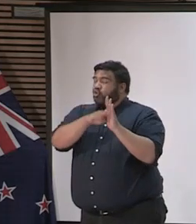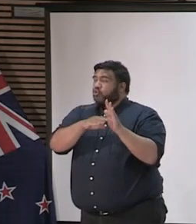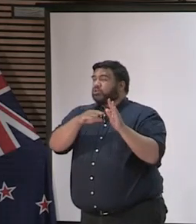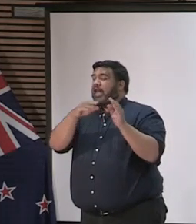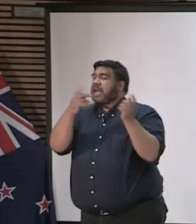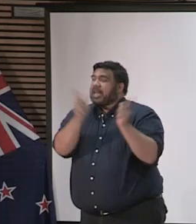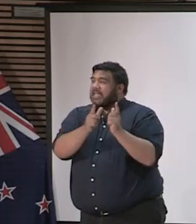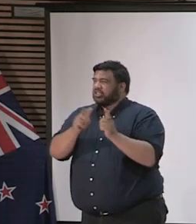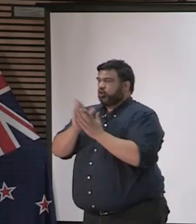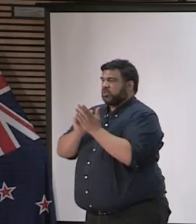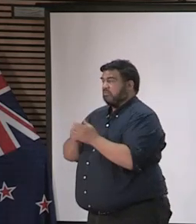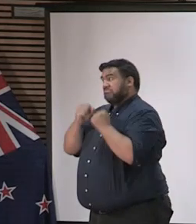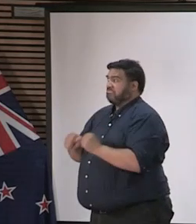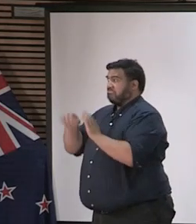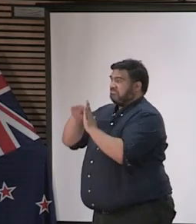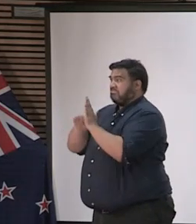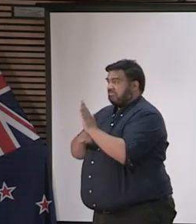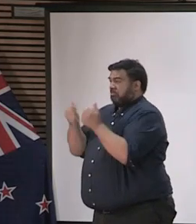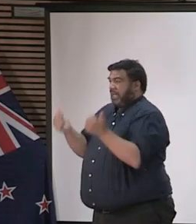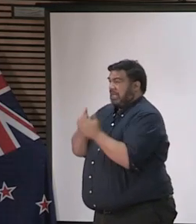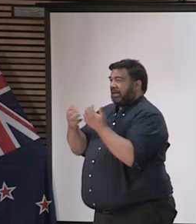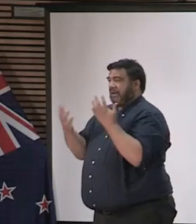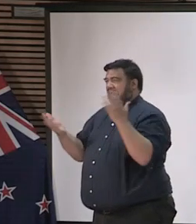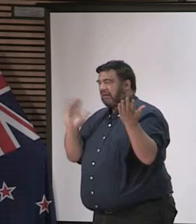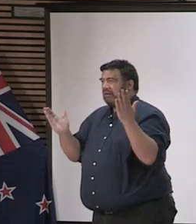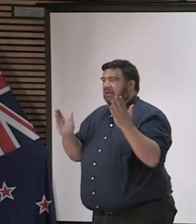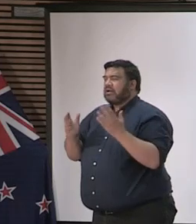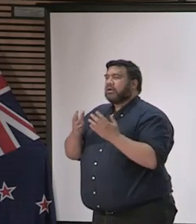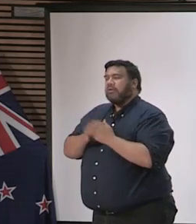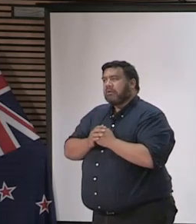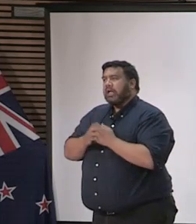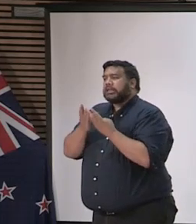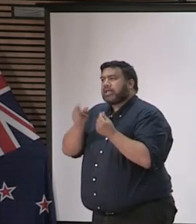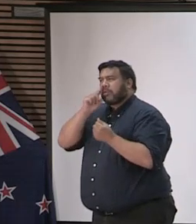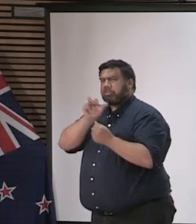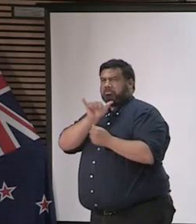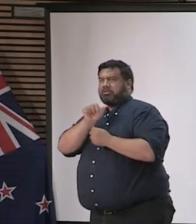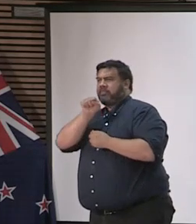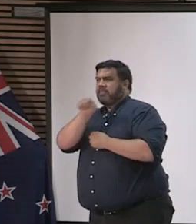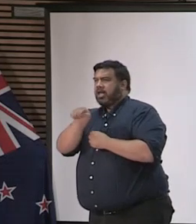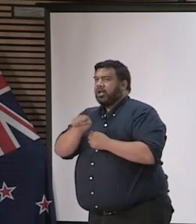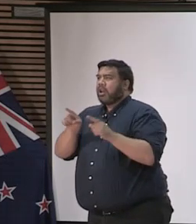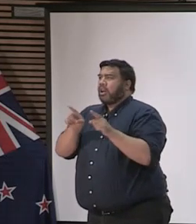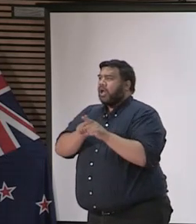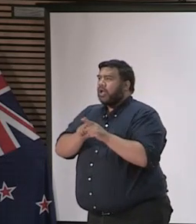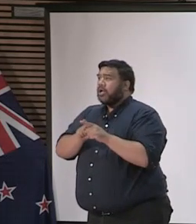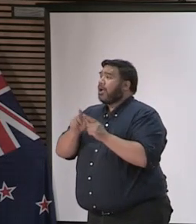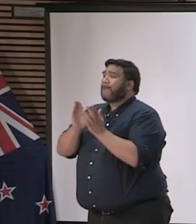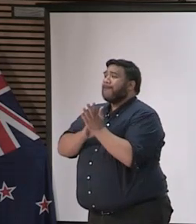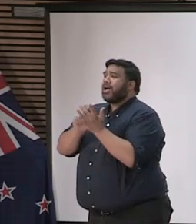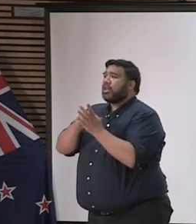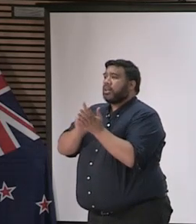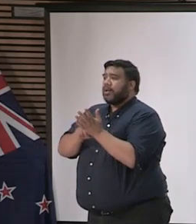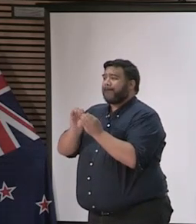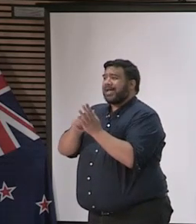outcomes to New Zealand, Michael Baker said this morning that basically New Zealand had to go harder earlier because we had a